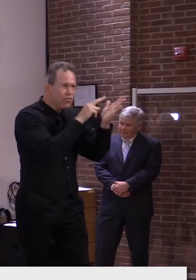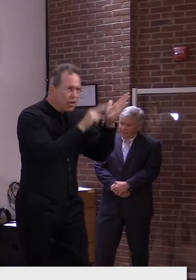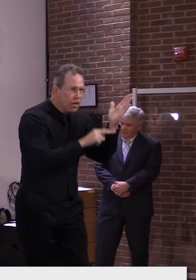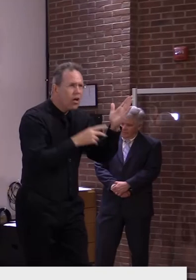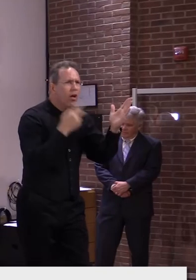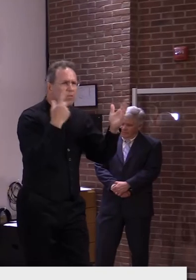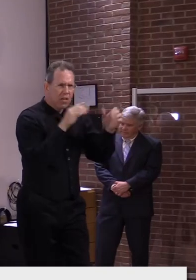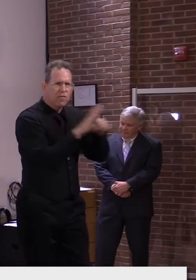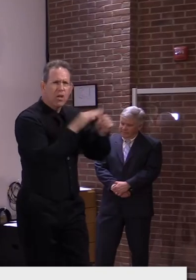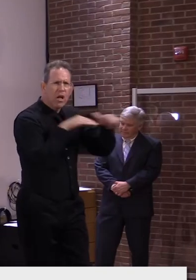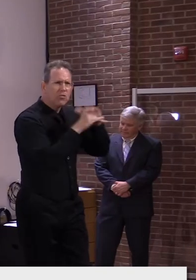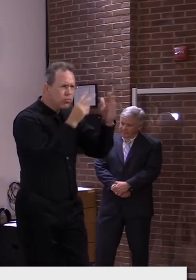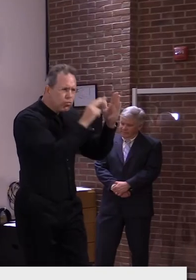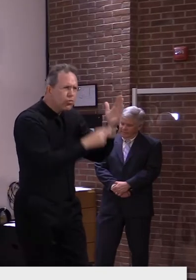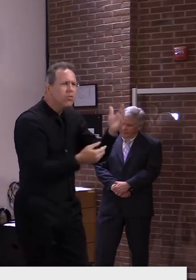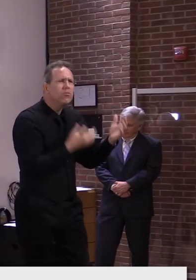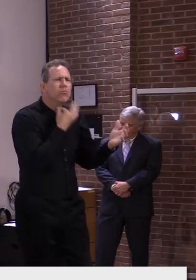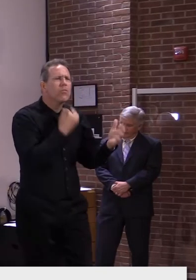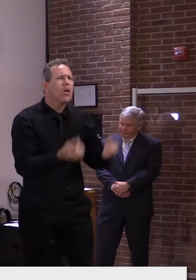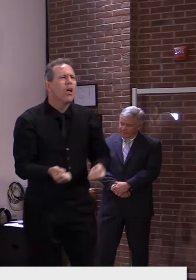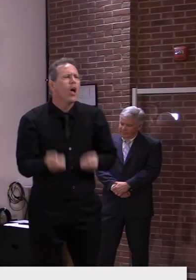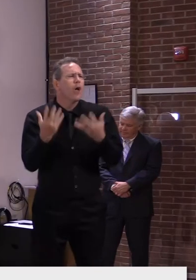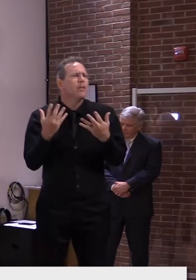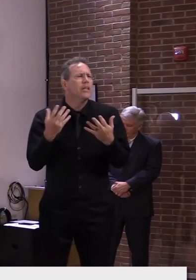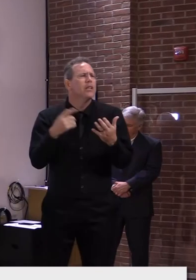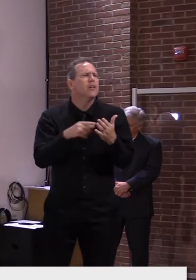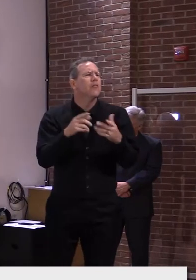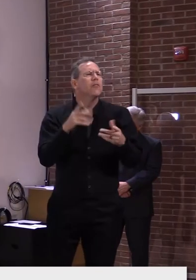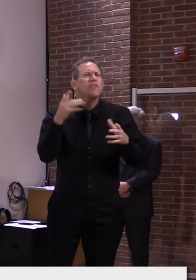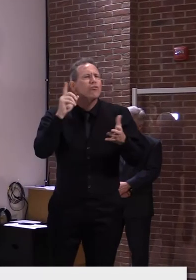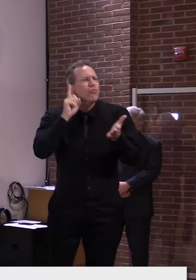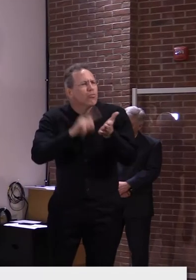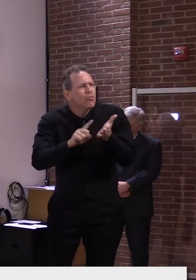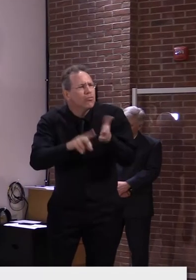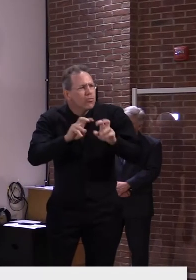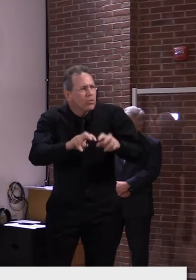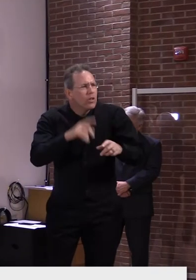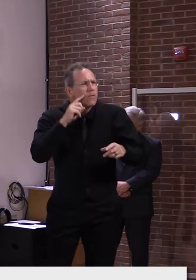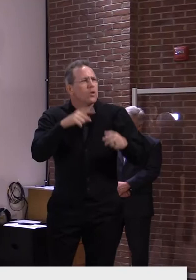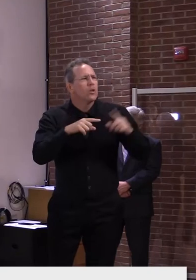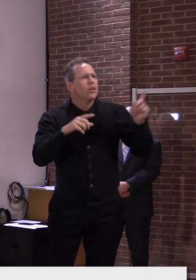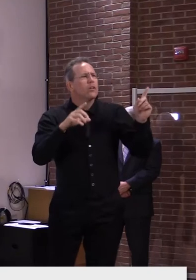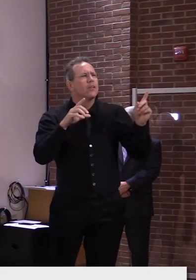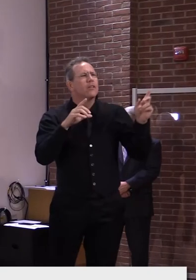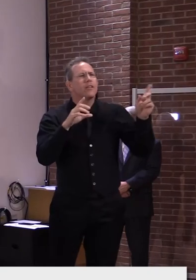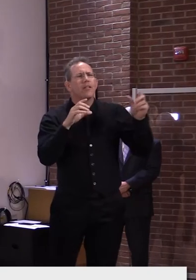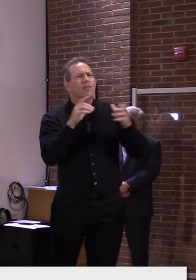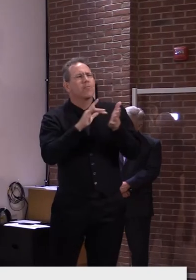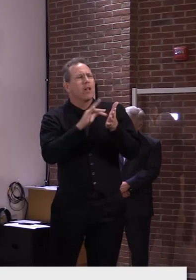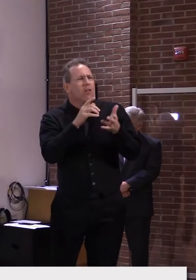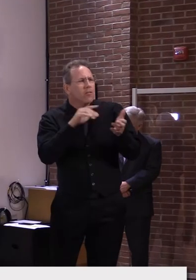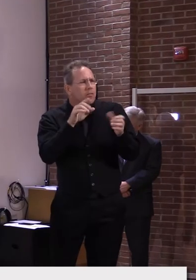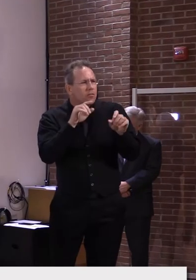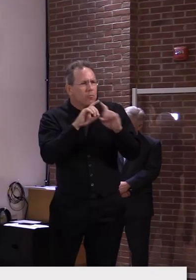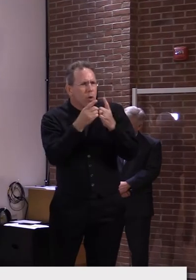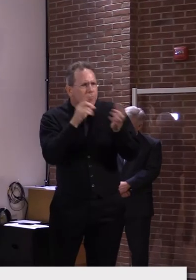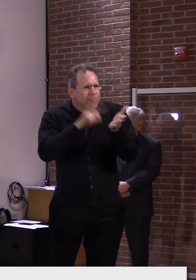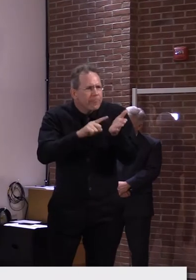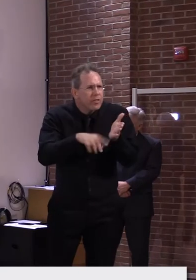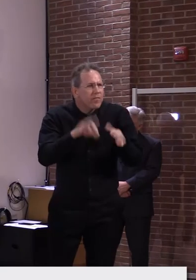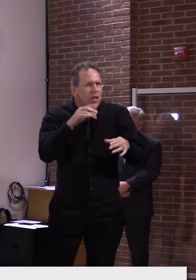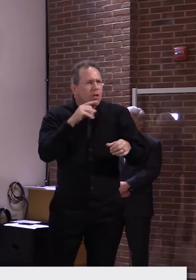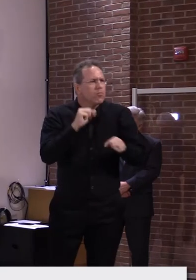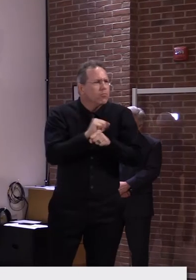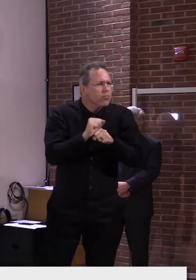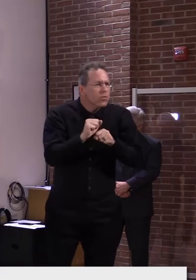the chief medical examiner's office have assigned to him to be able to conduct any sort